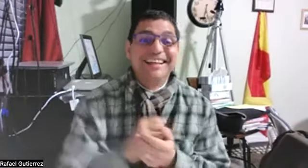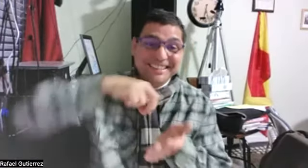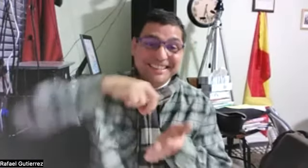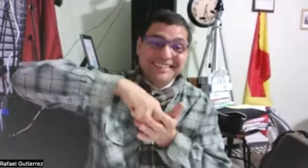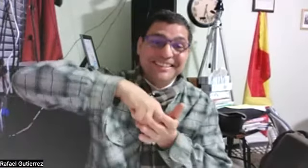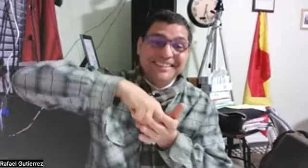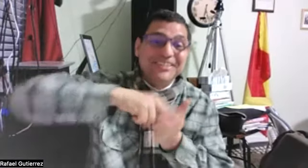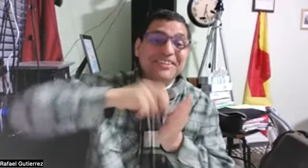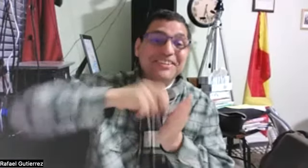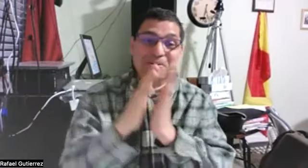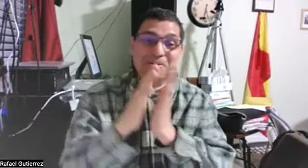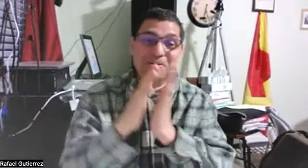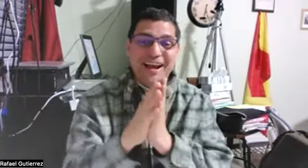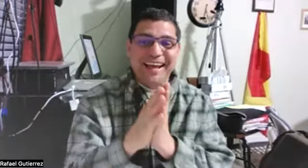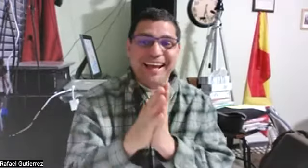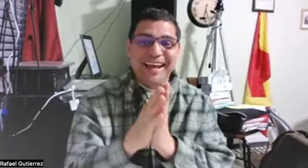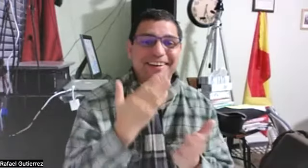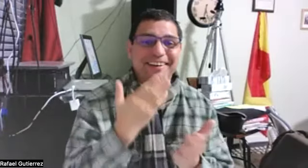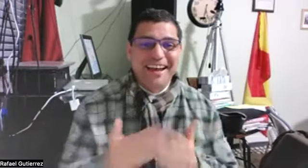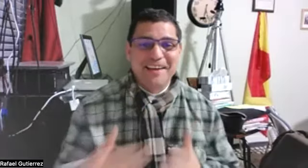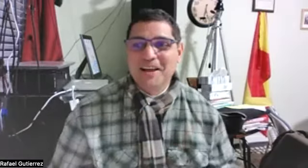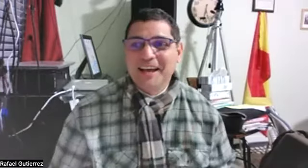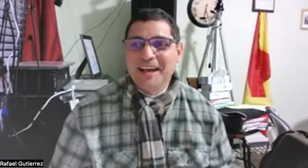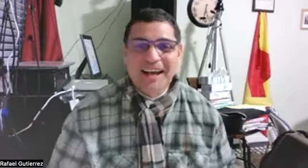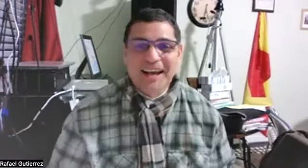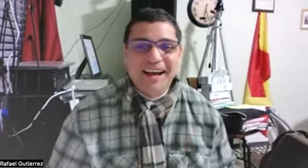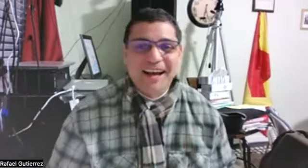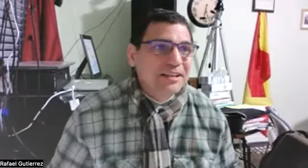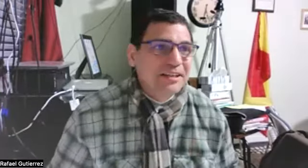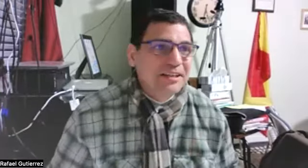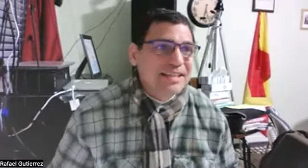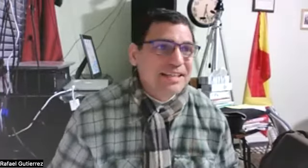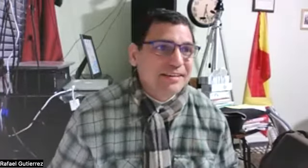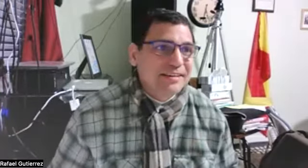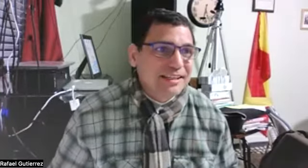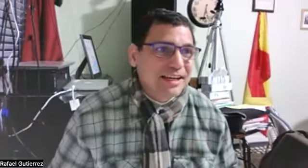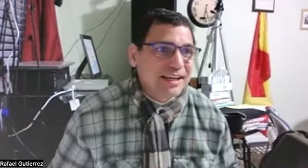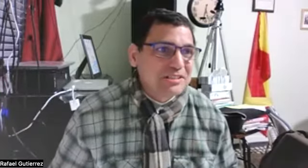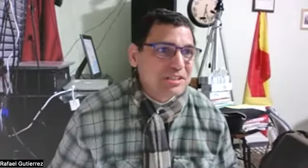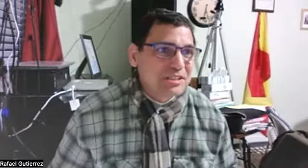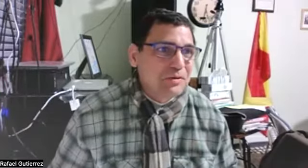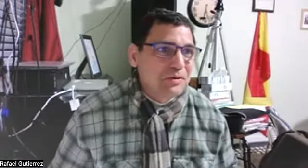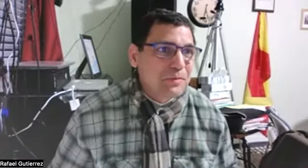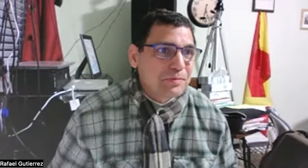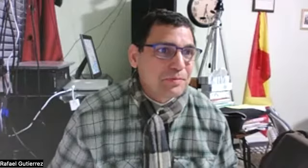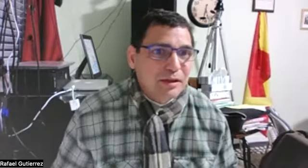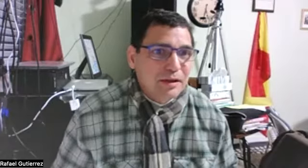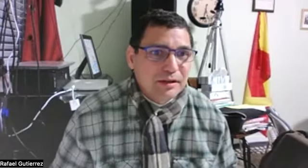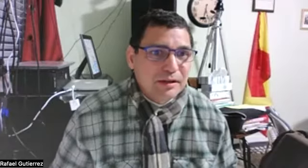Amen. You kneel to pray. Okay. One second, it's getting kind of slow. Let